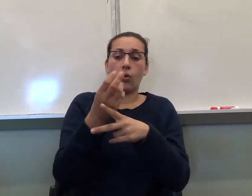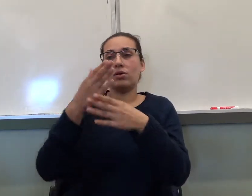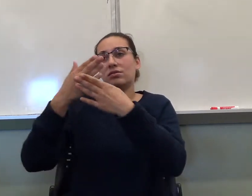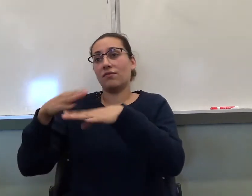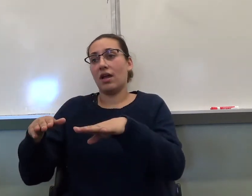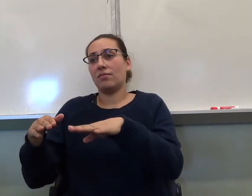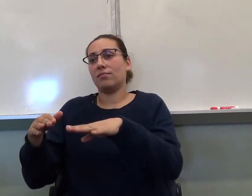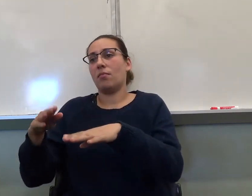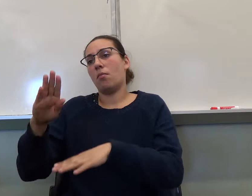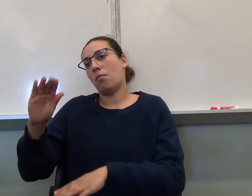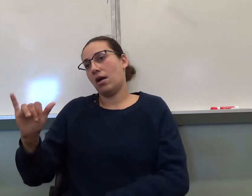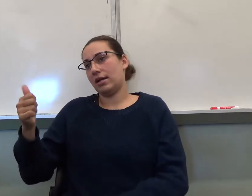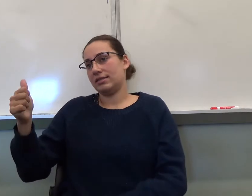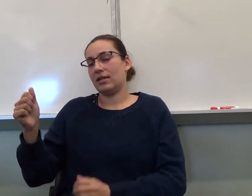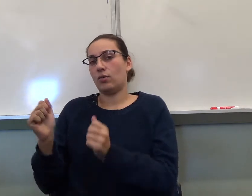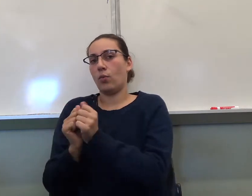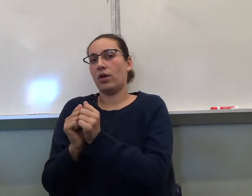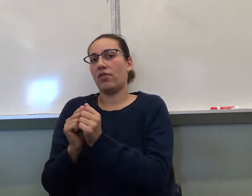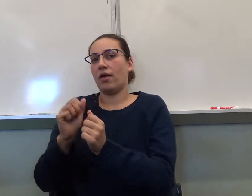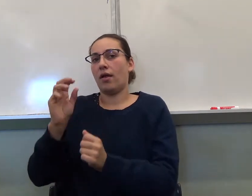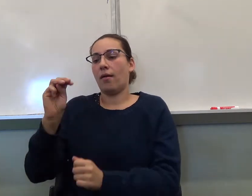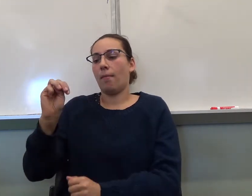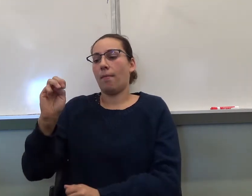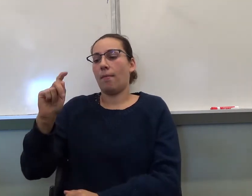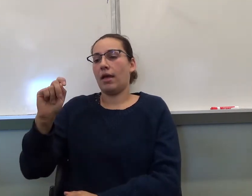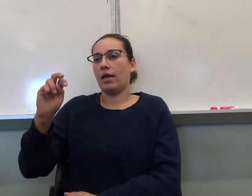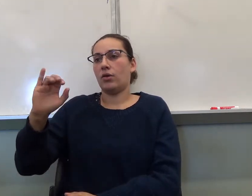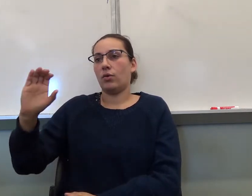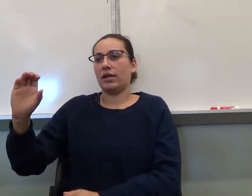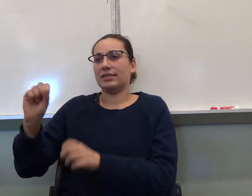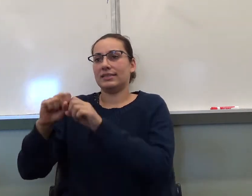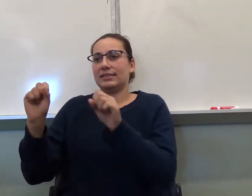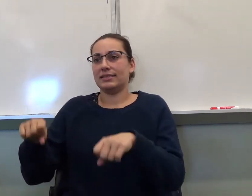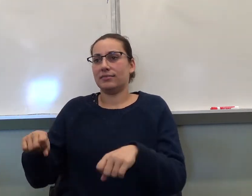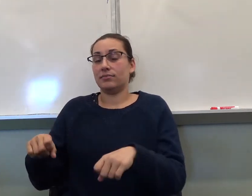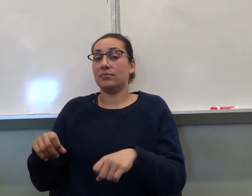metric system, which means the metric system is the decimal system for units.